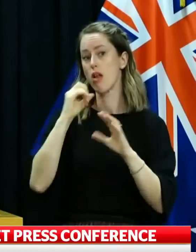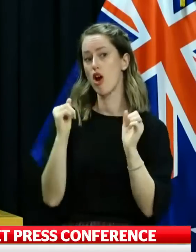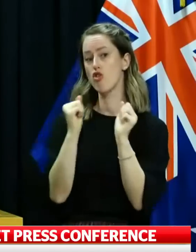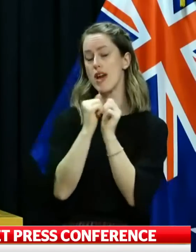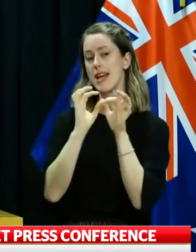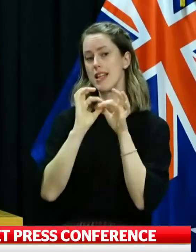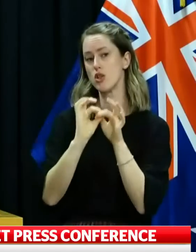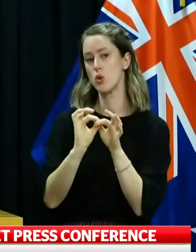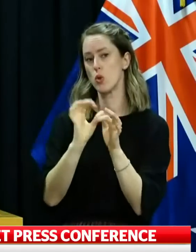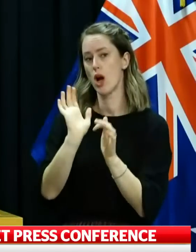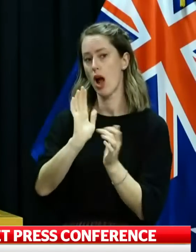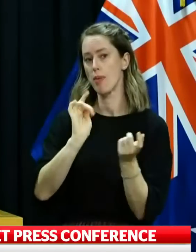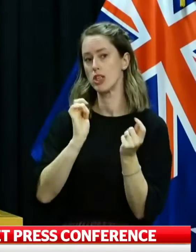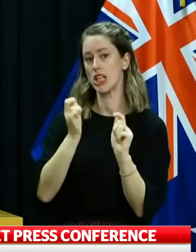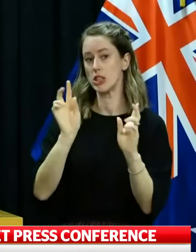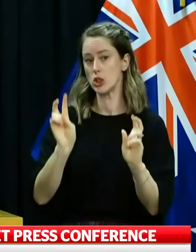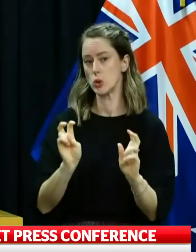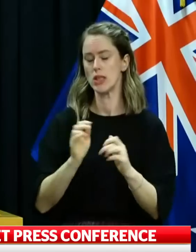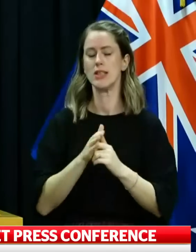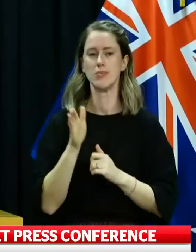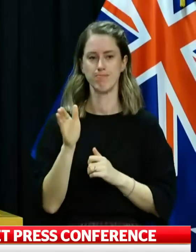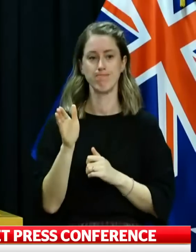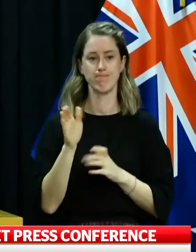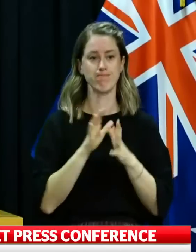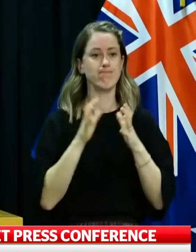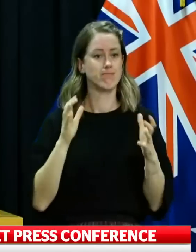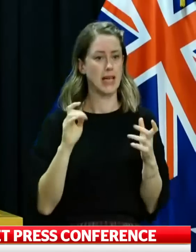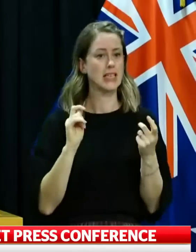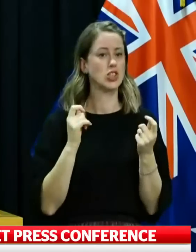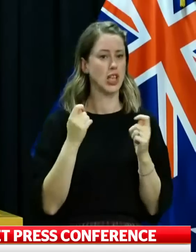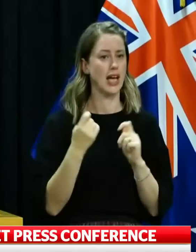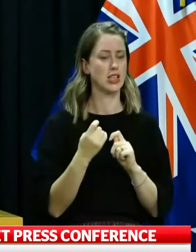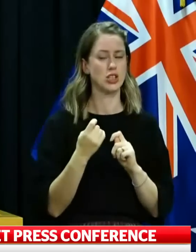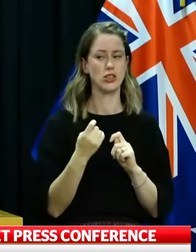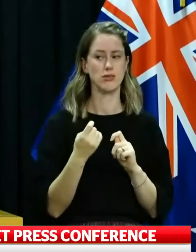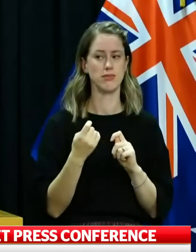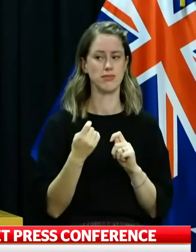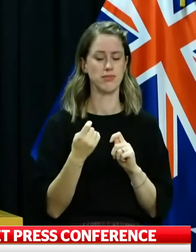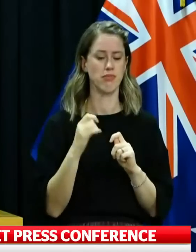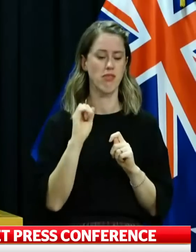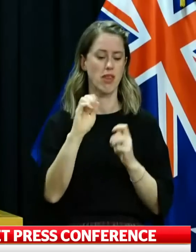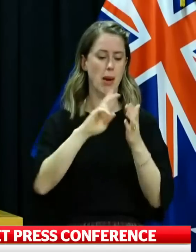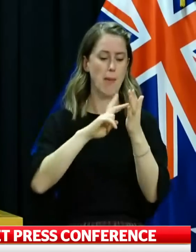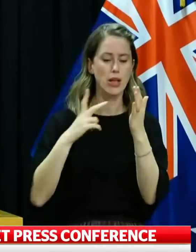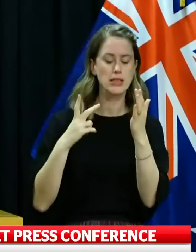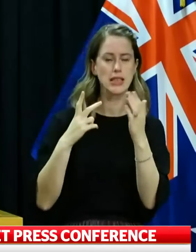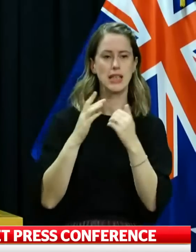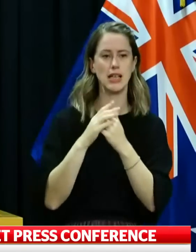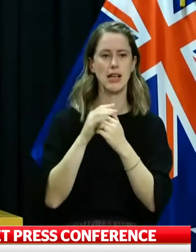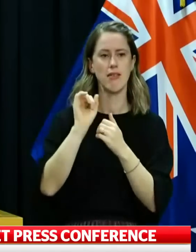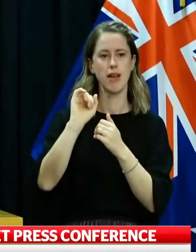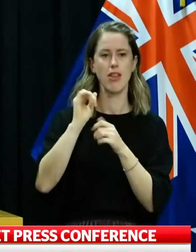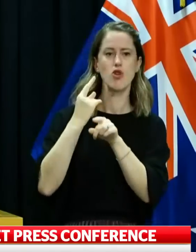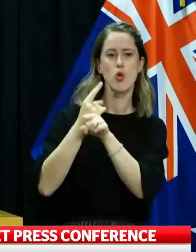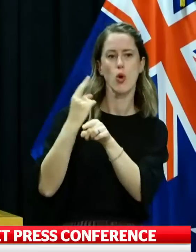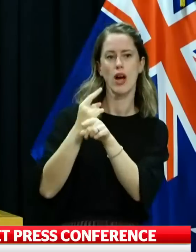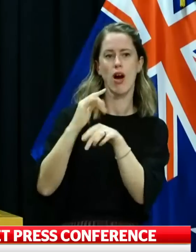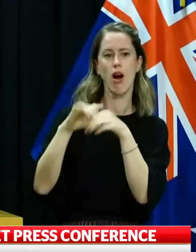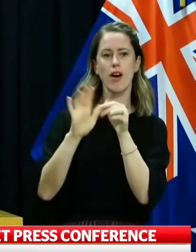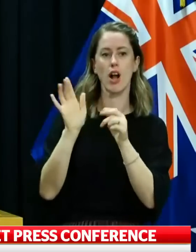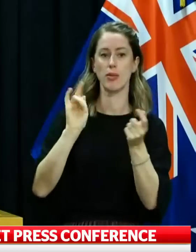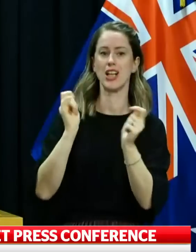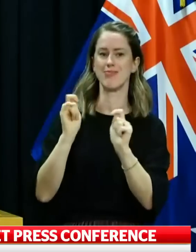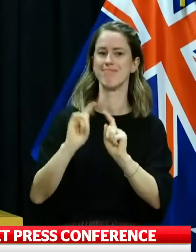is a significant step change in some of what we're seeing in terms of policy and rhetoric around the issue of climate